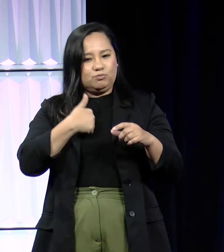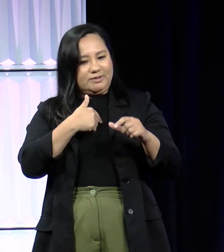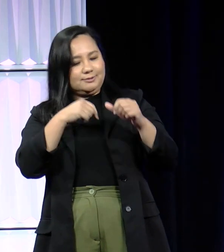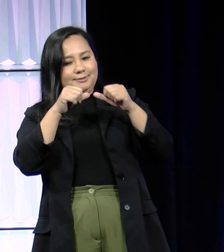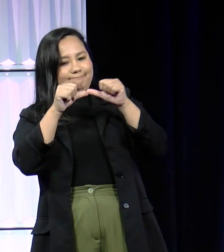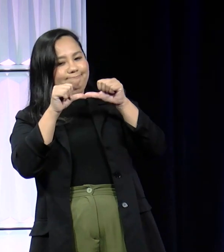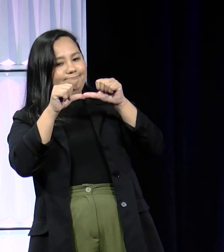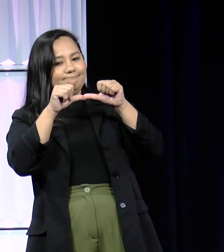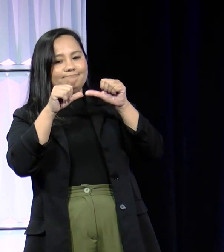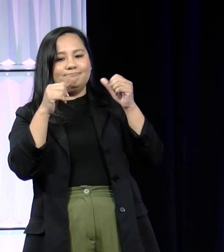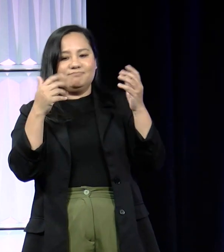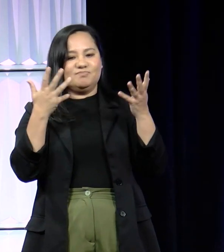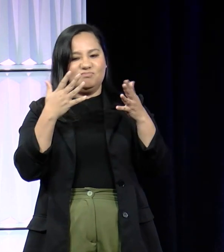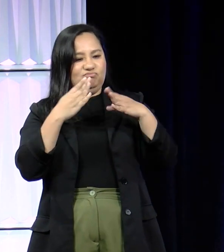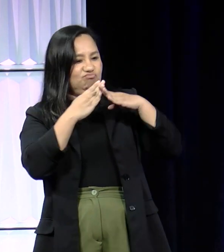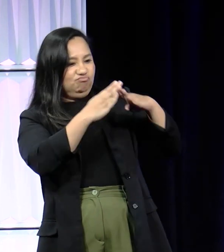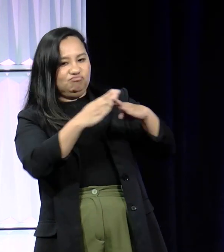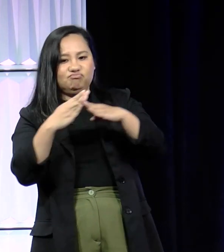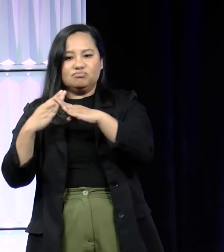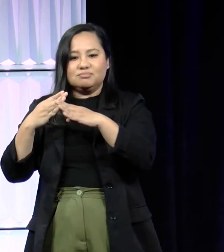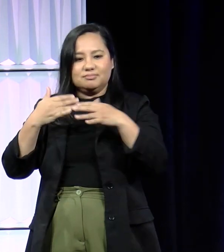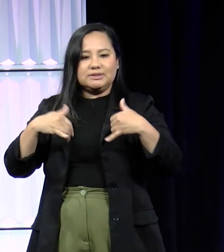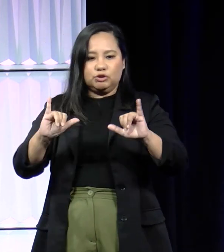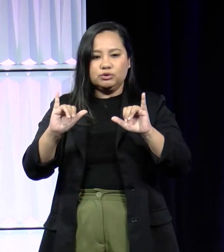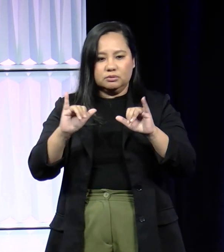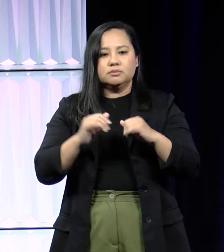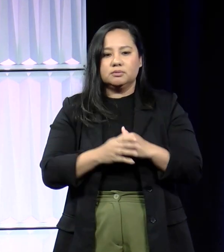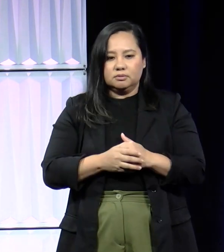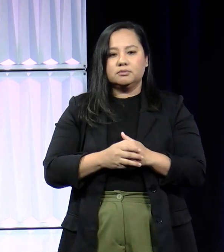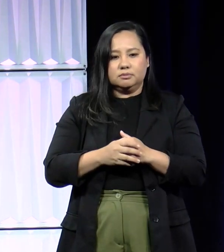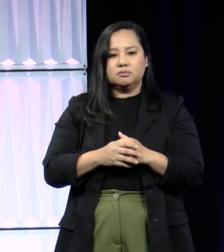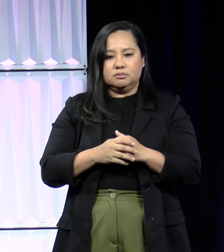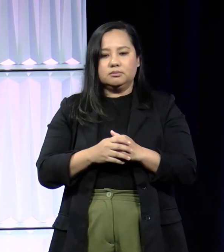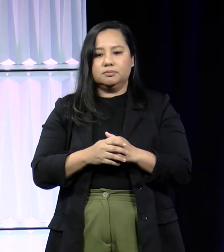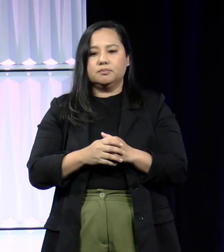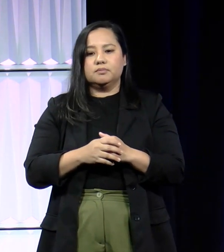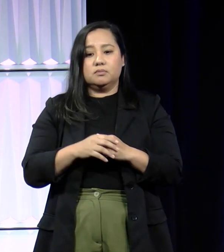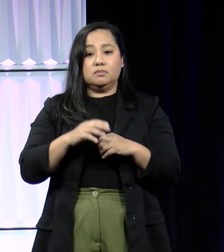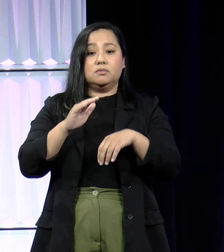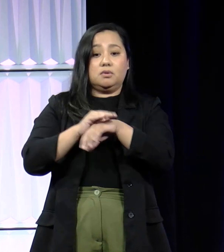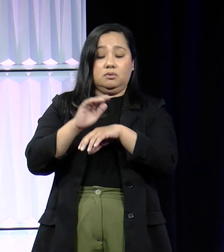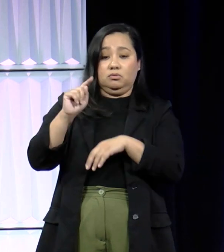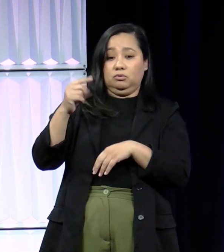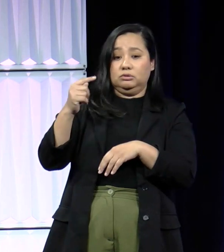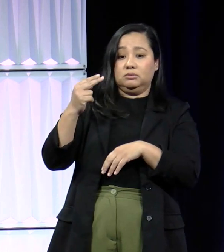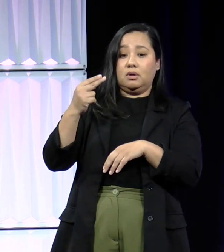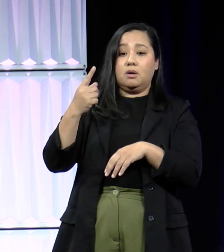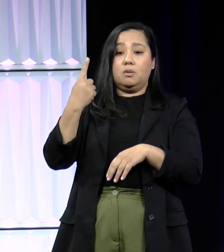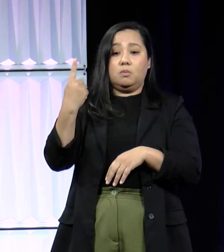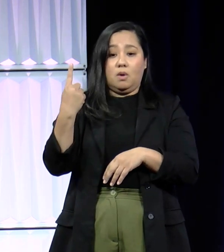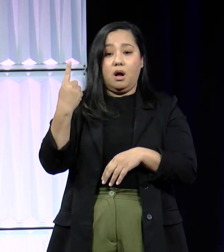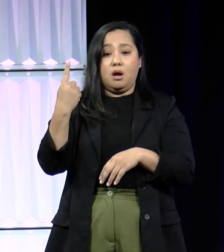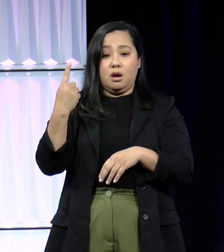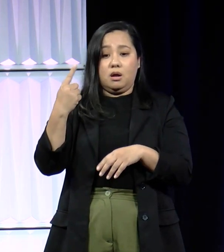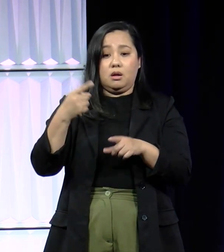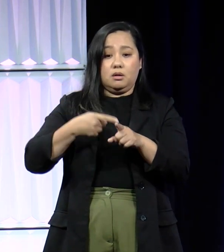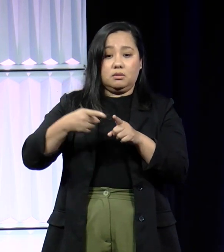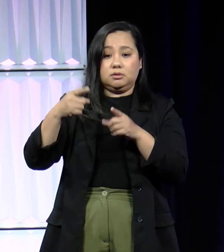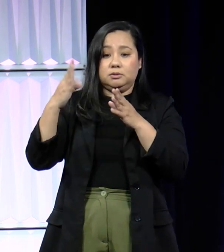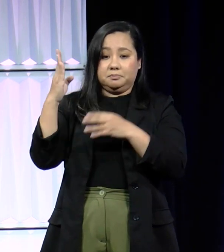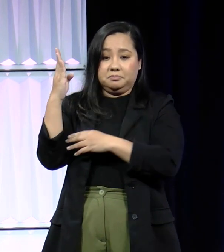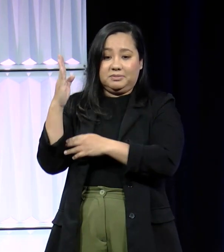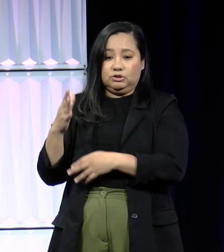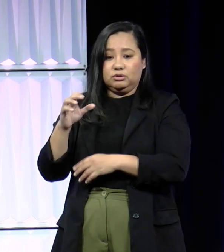barriers that still exist. On Thursday, you will hear from one of our plenary speakers, Cherie Tang, about